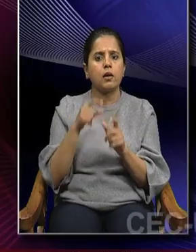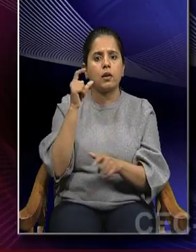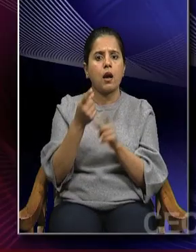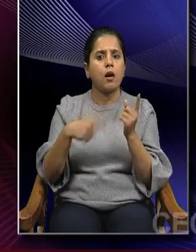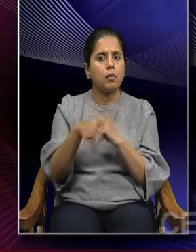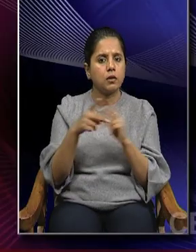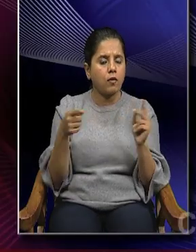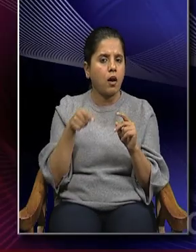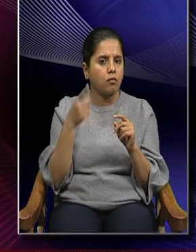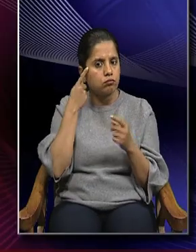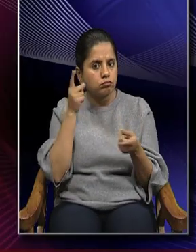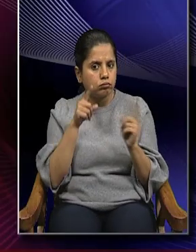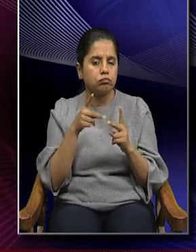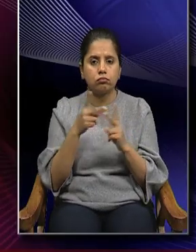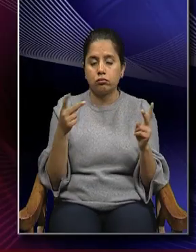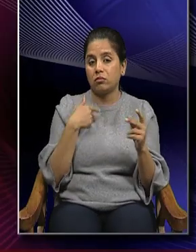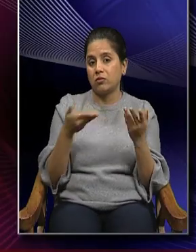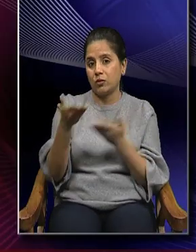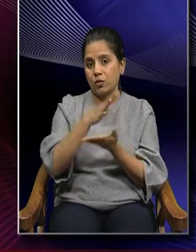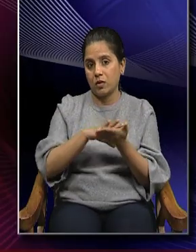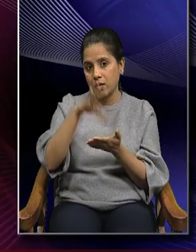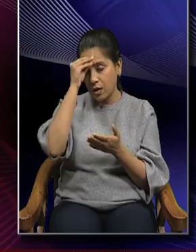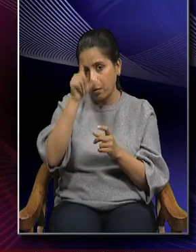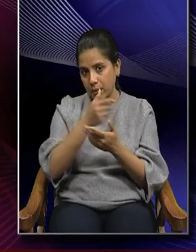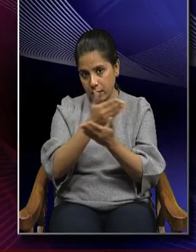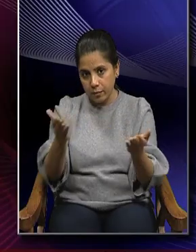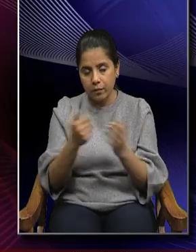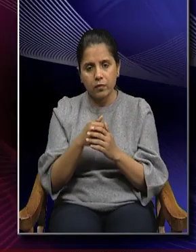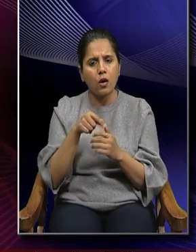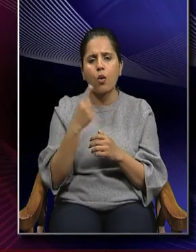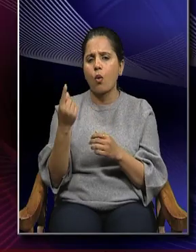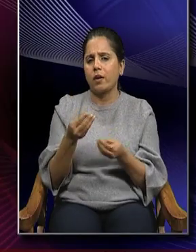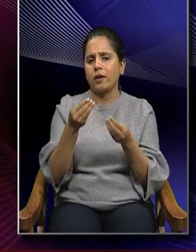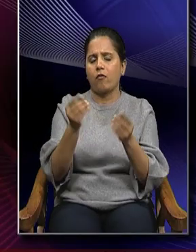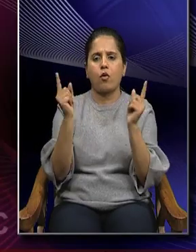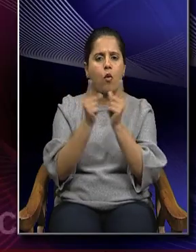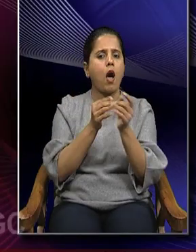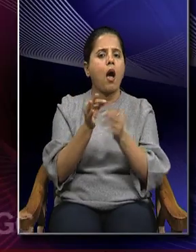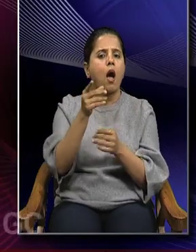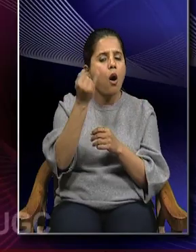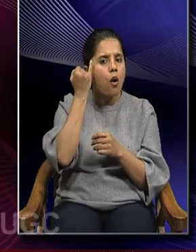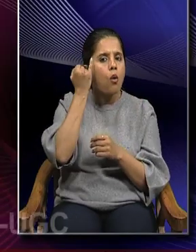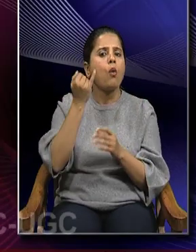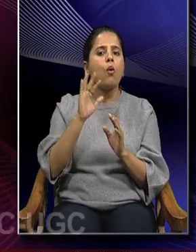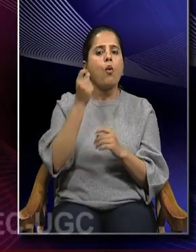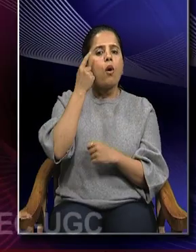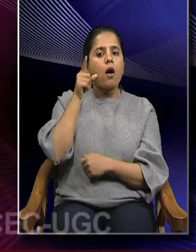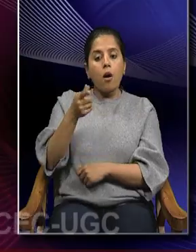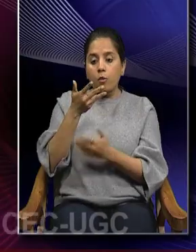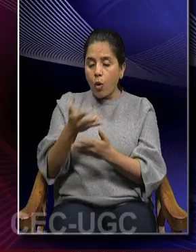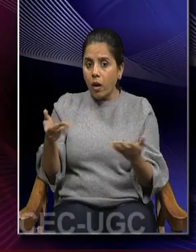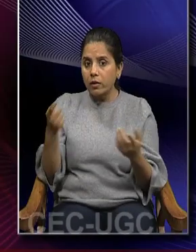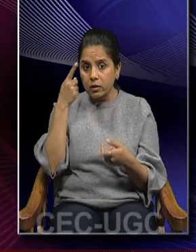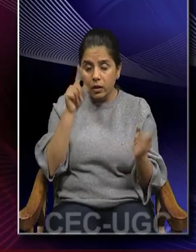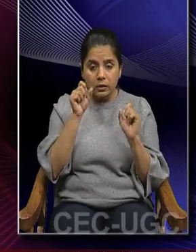kind of strategy. So, my dear learners, it is just to give you a brief idea that product strategy can